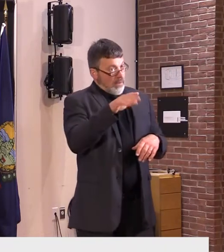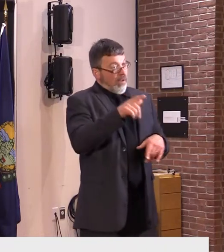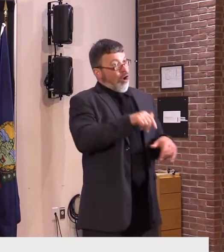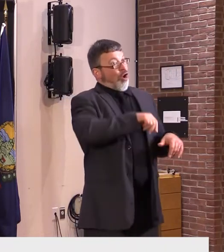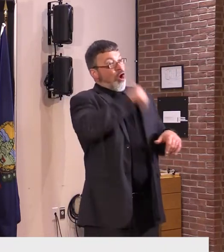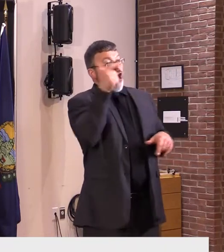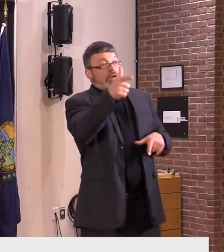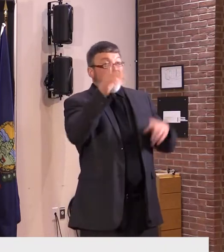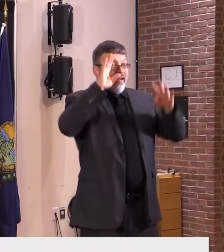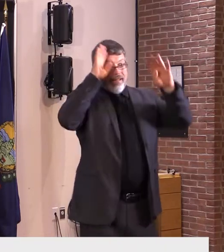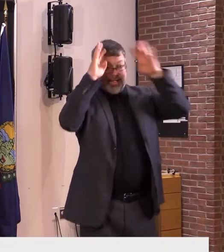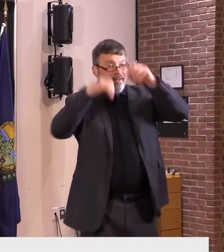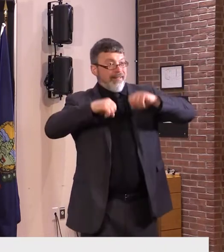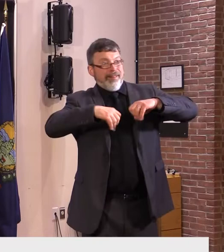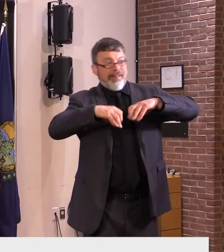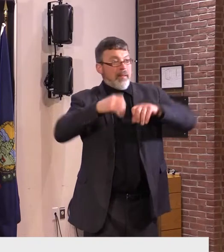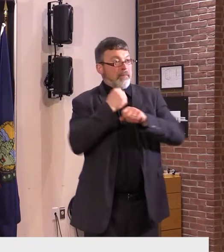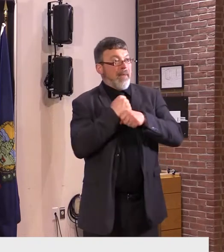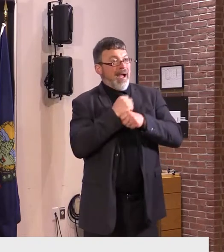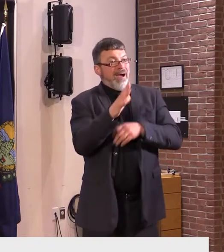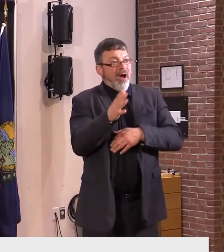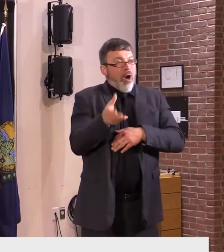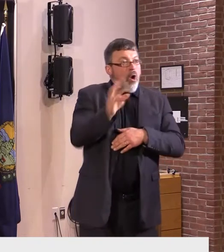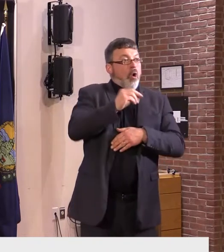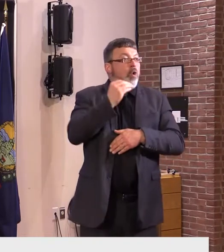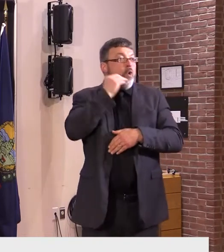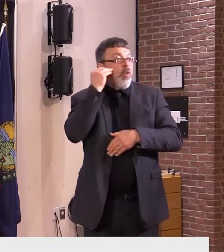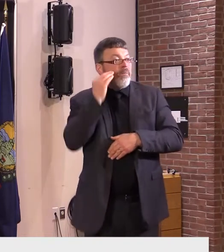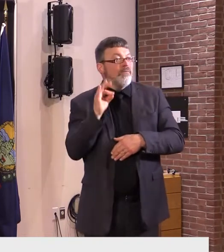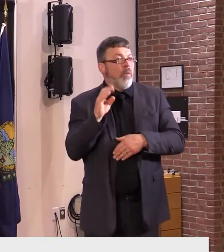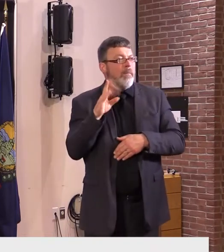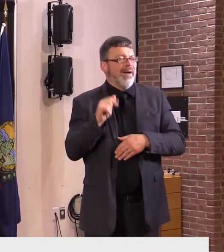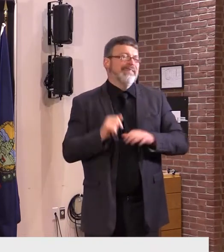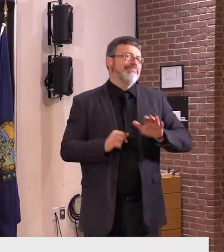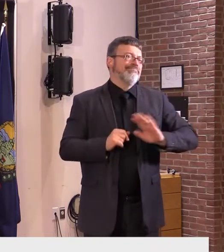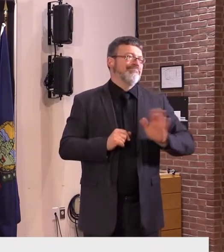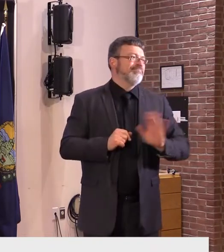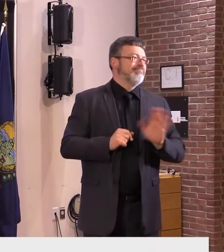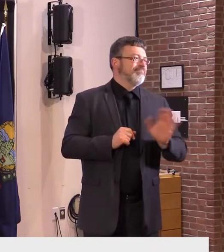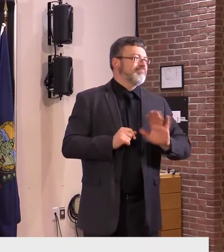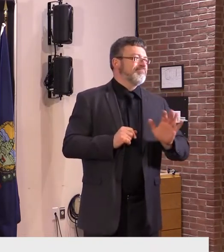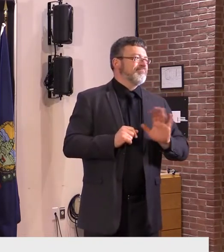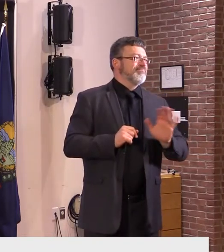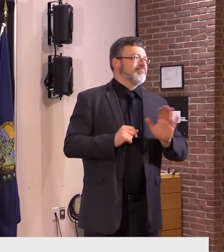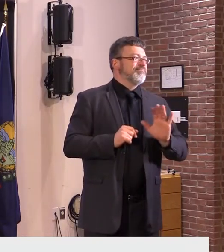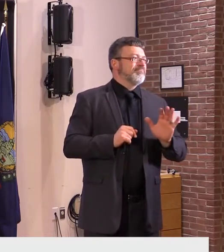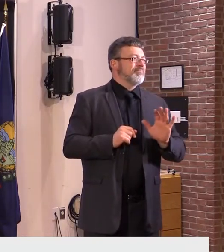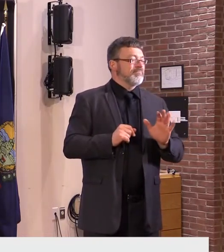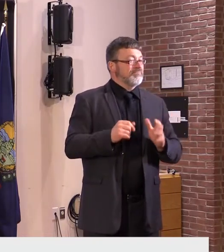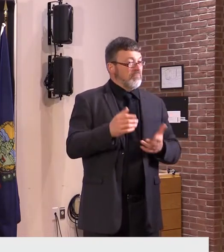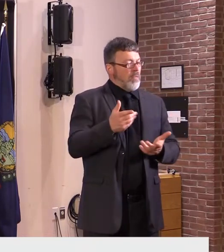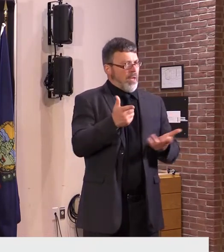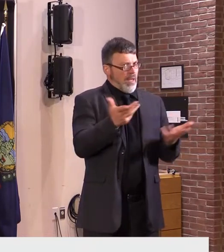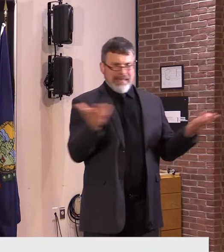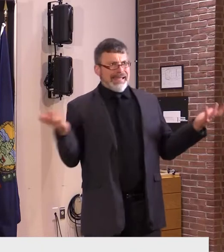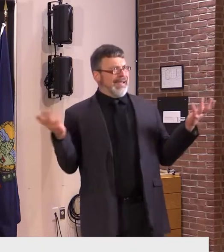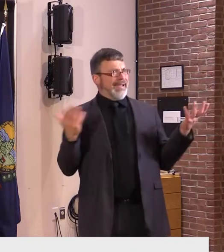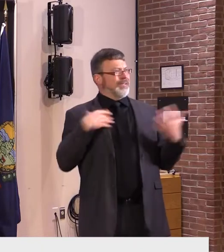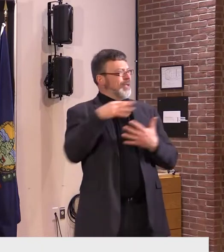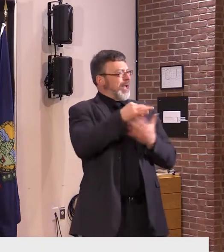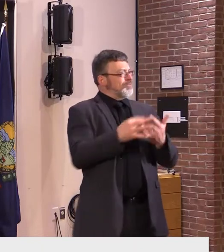pharmacies. Anyone with questions about formula options should be in contact with their pediatrician's